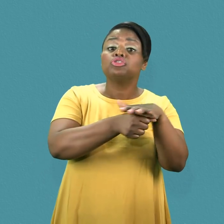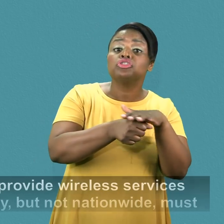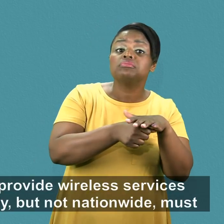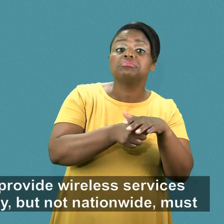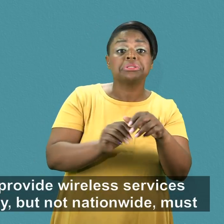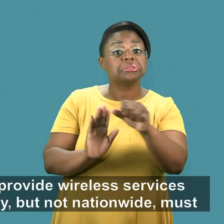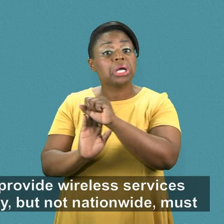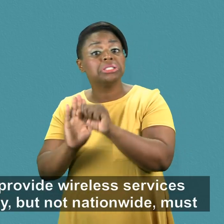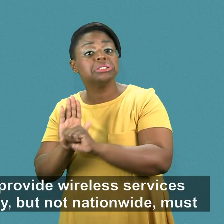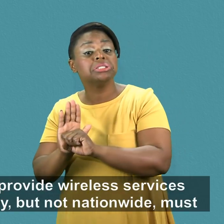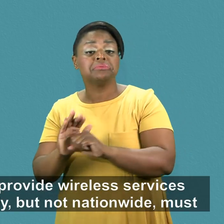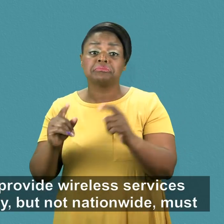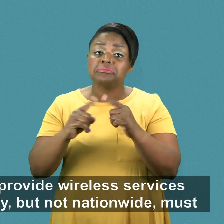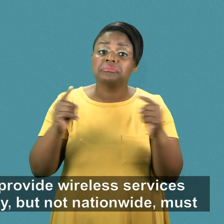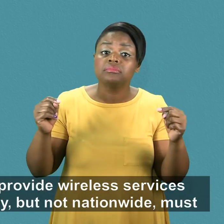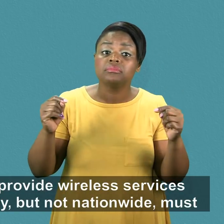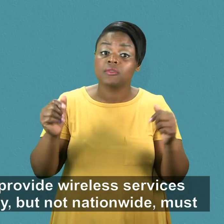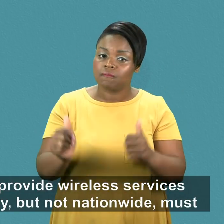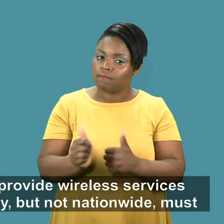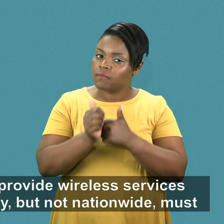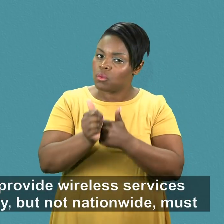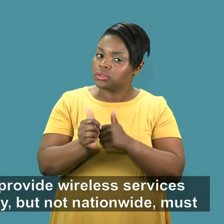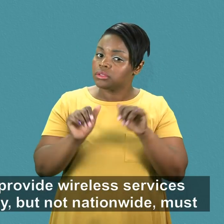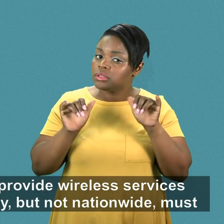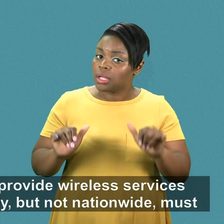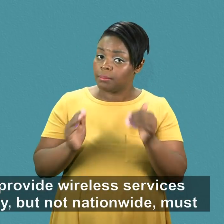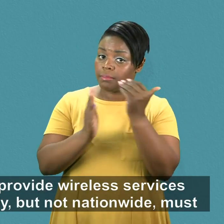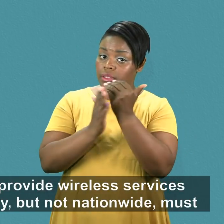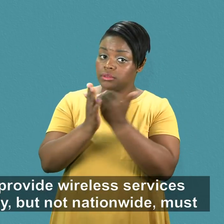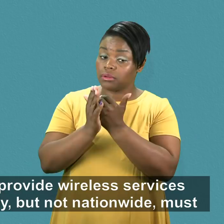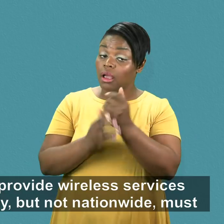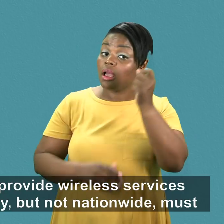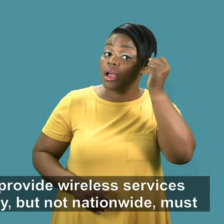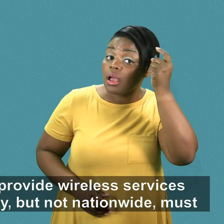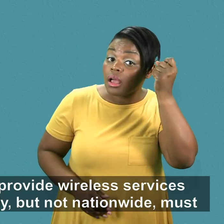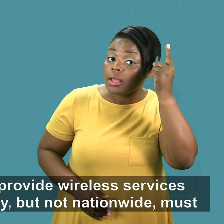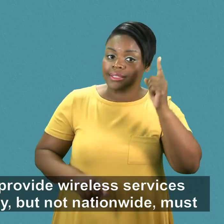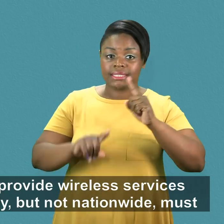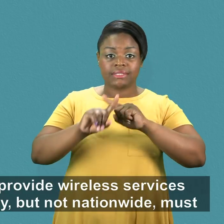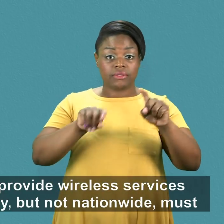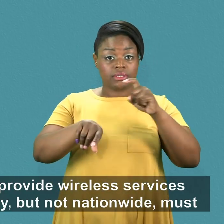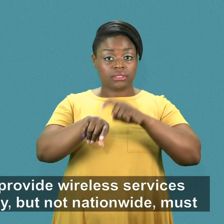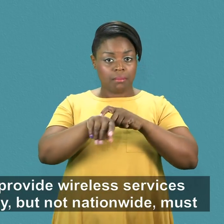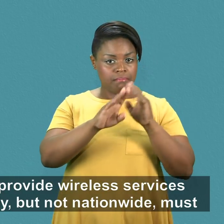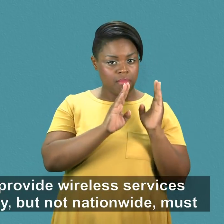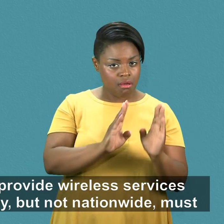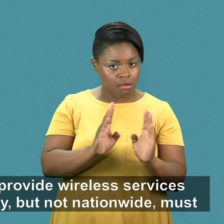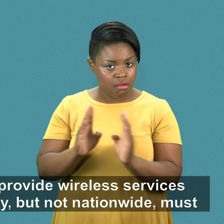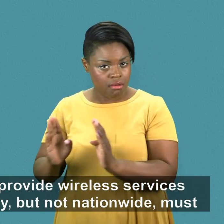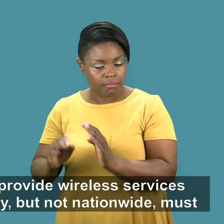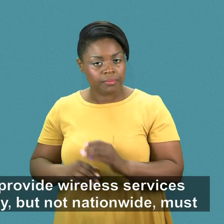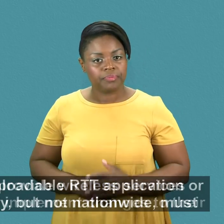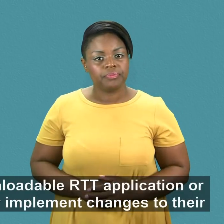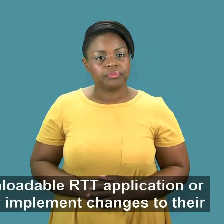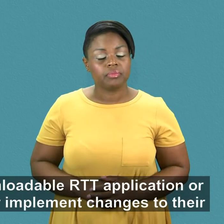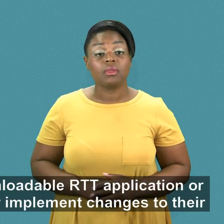companies that provide wireless services locally or regionally but not nationwide must either make a